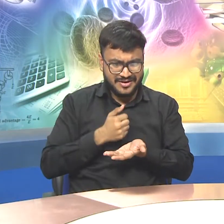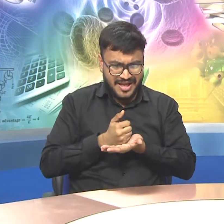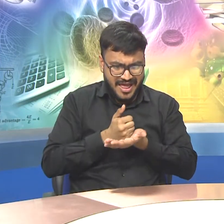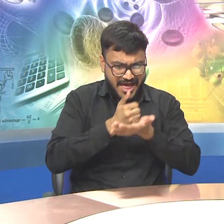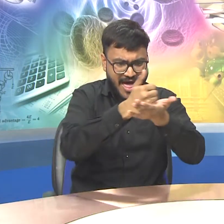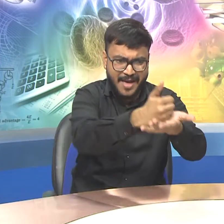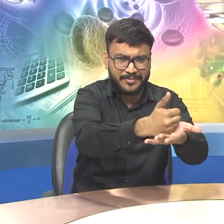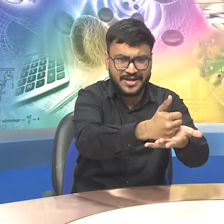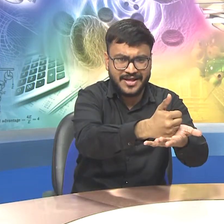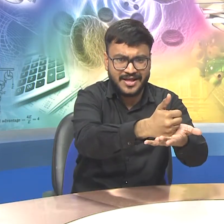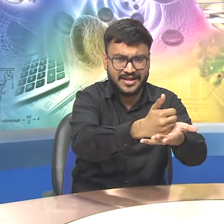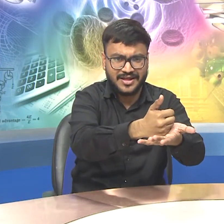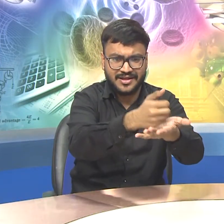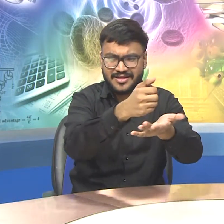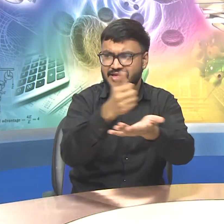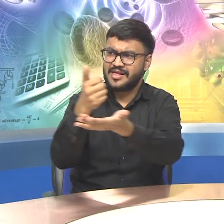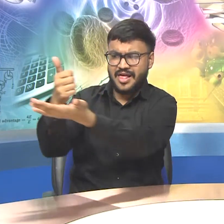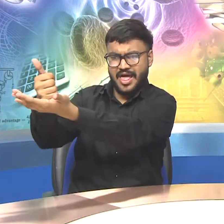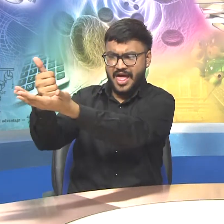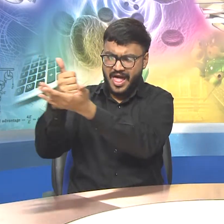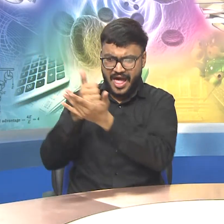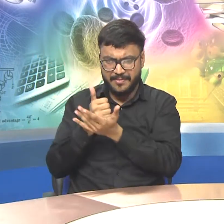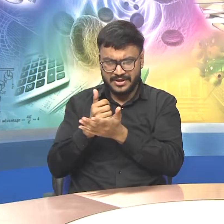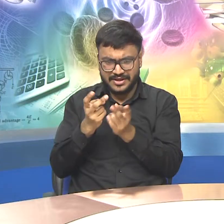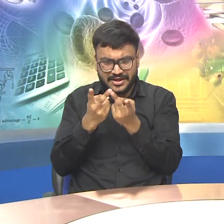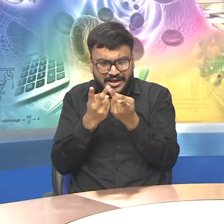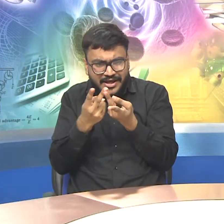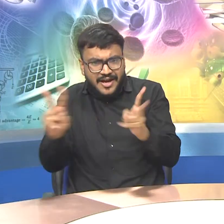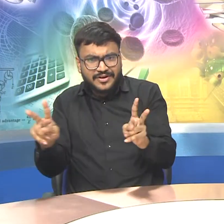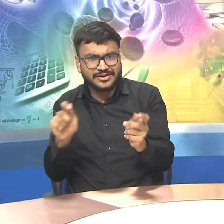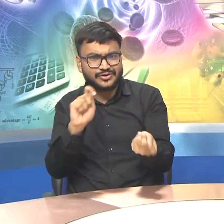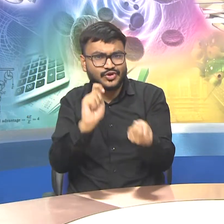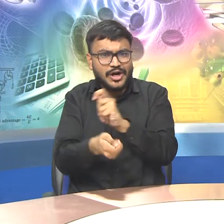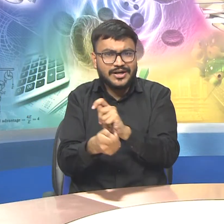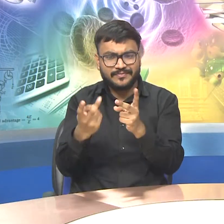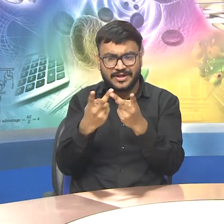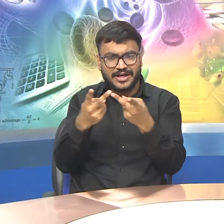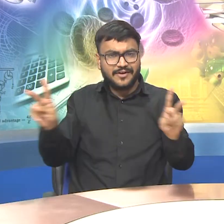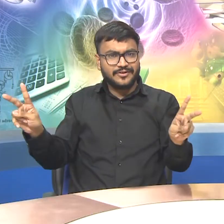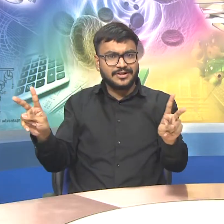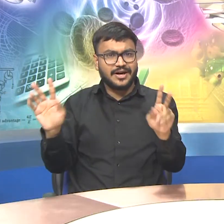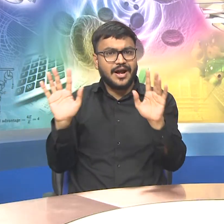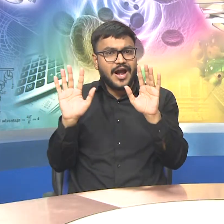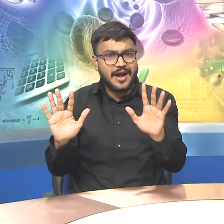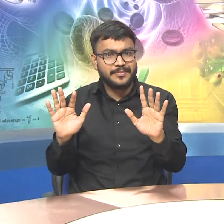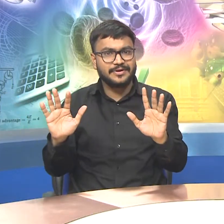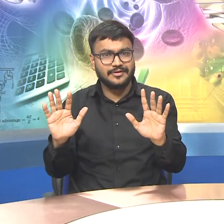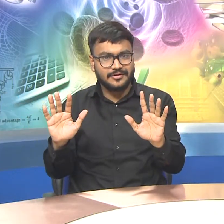moved forward. And if the second person helped me, so the sign of